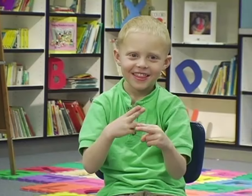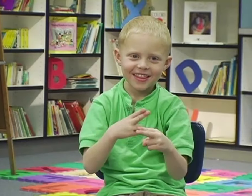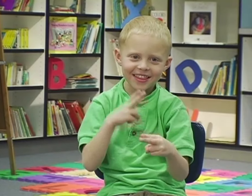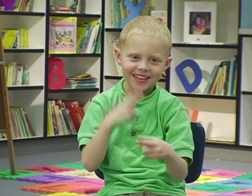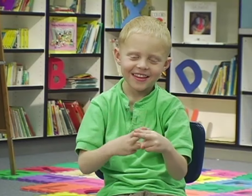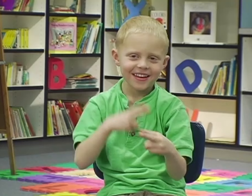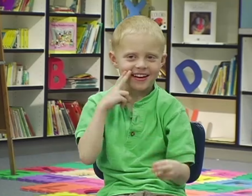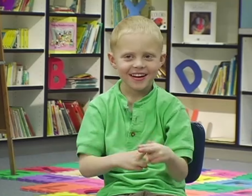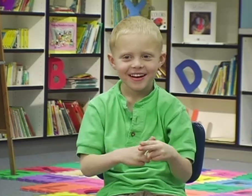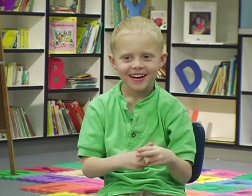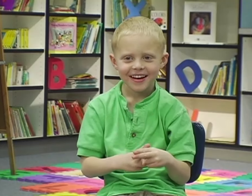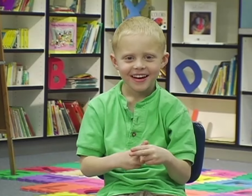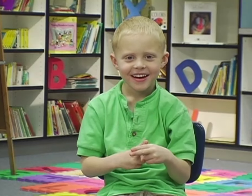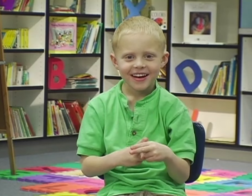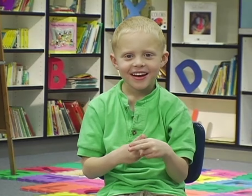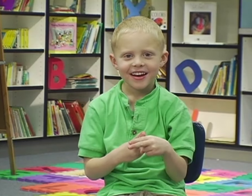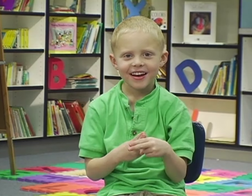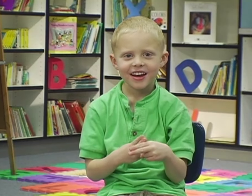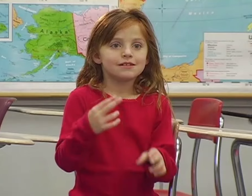What's your name?